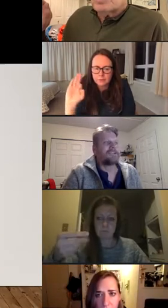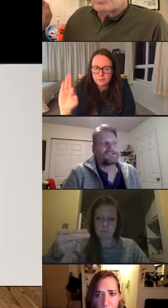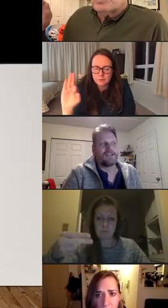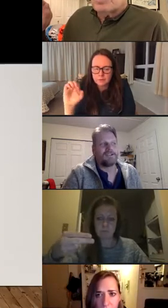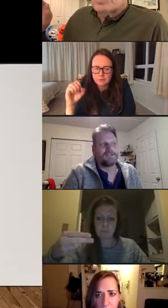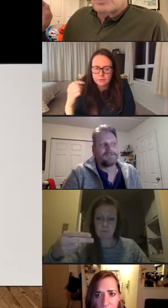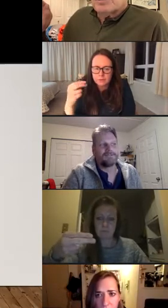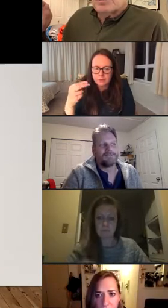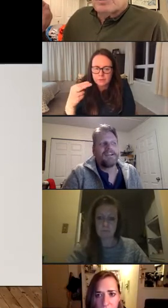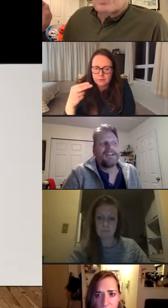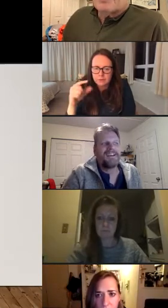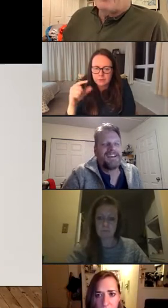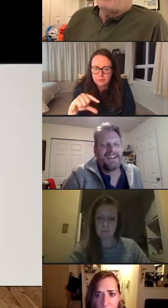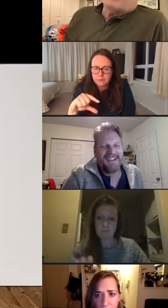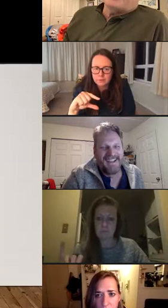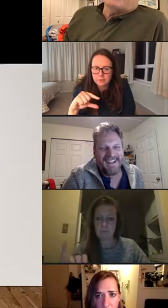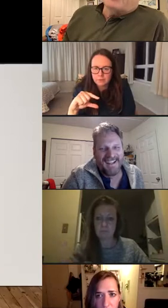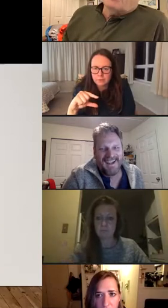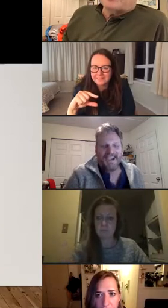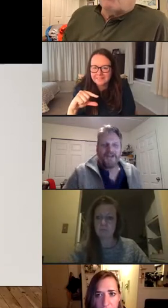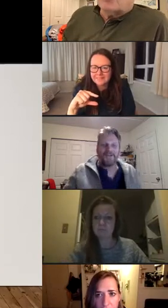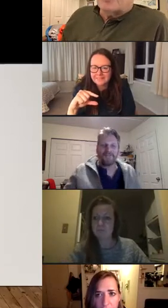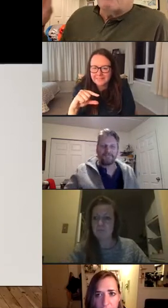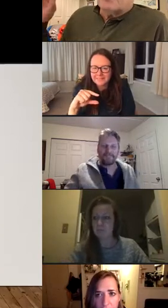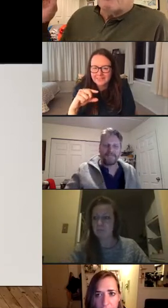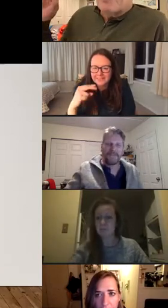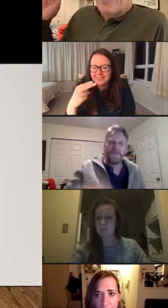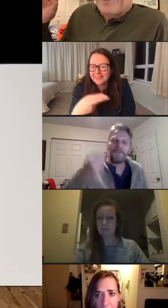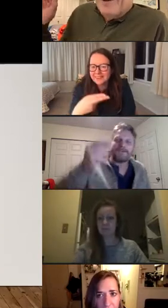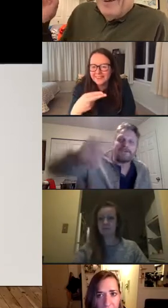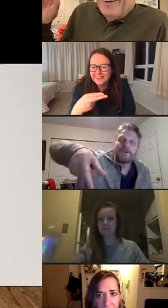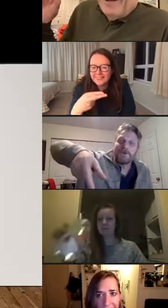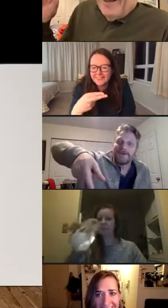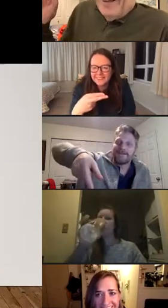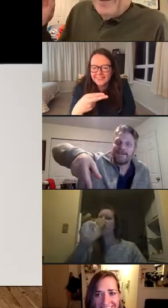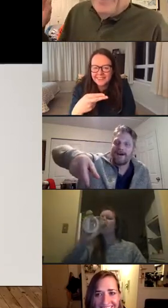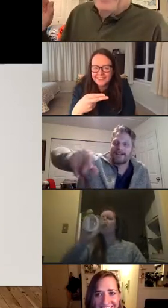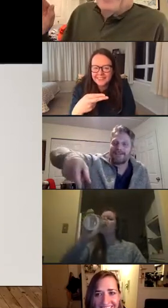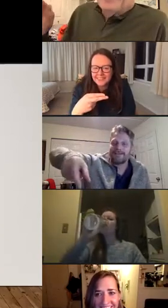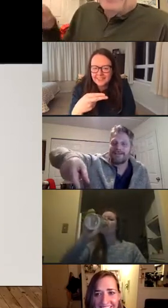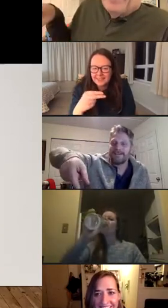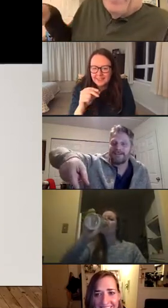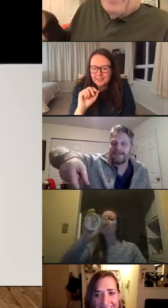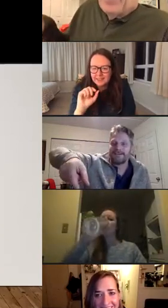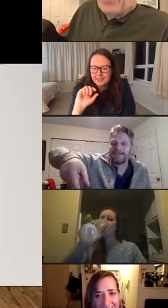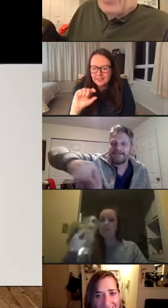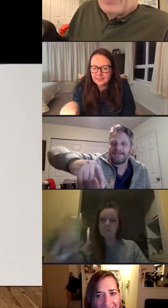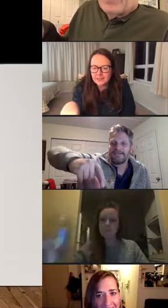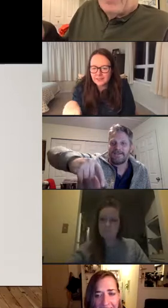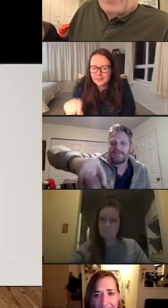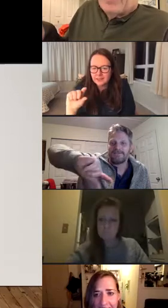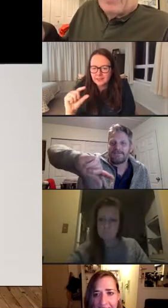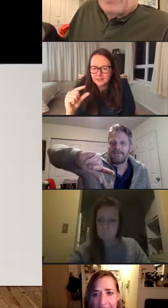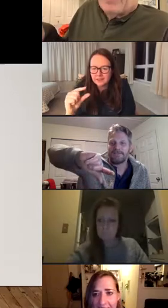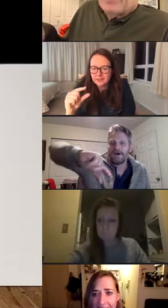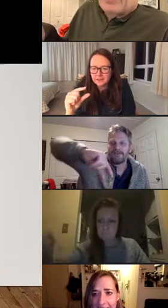How does ish sound? Oh, God. Where'd that word come from? Well, because Q is not. Like Q is here,